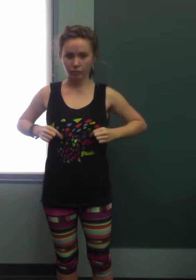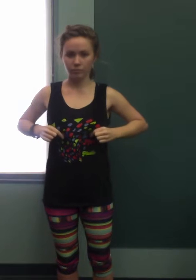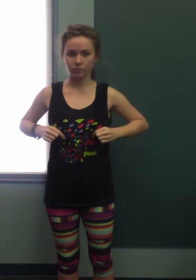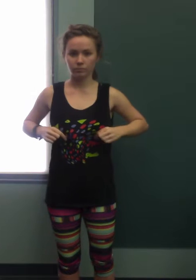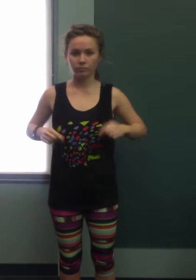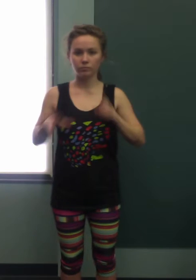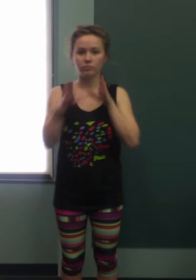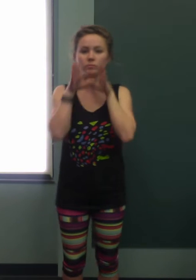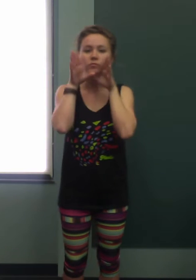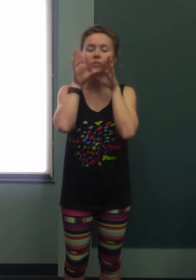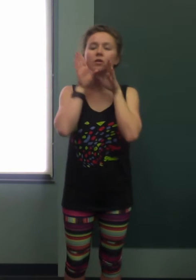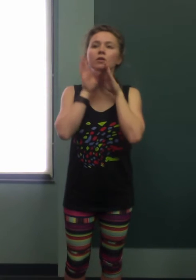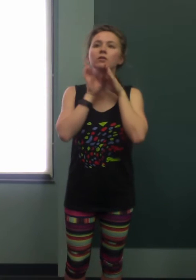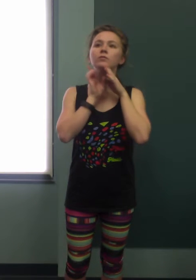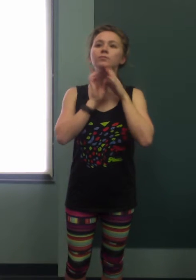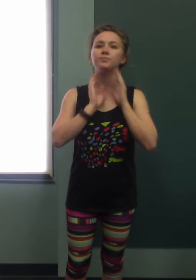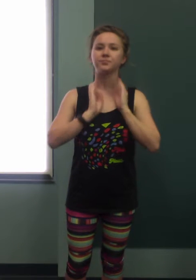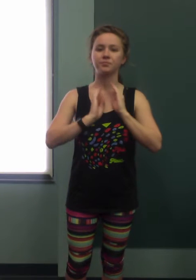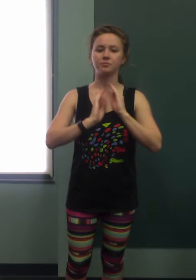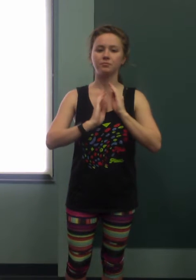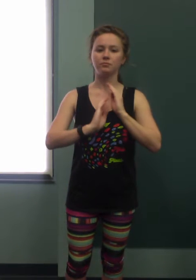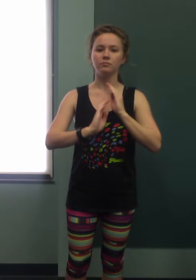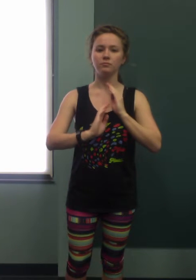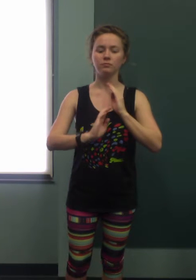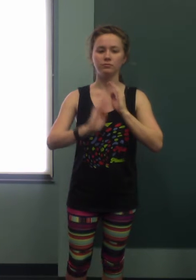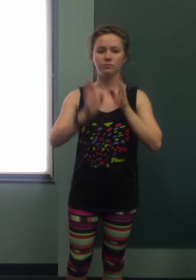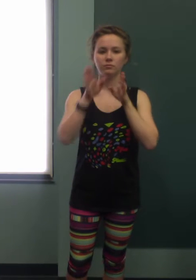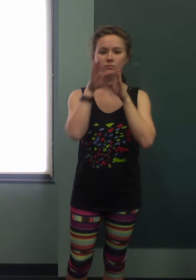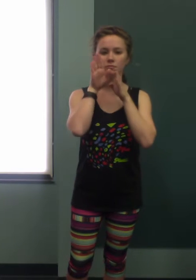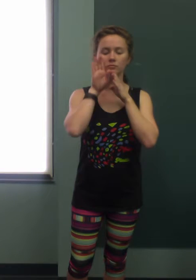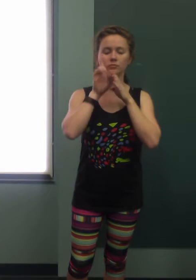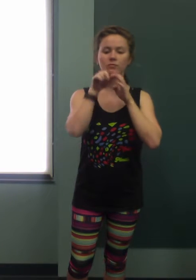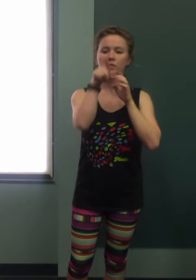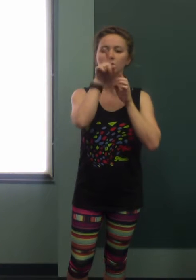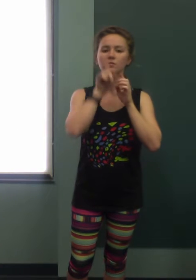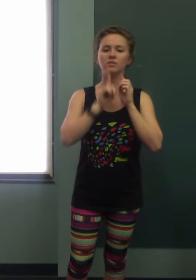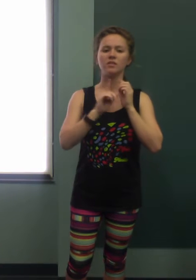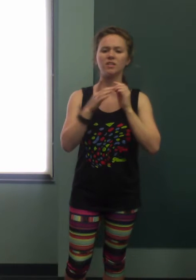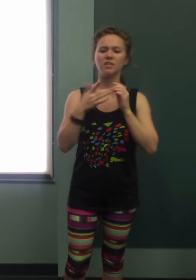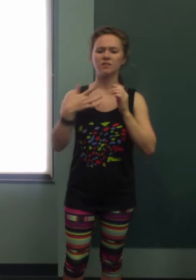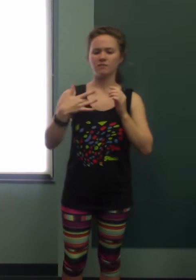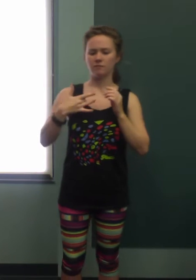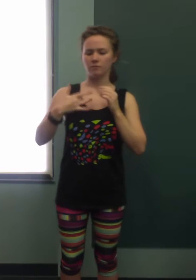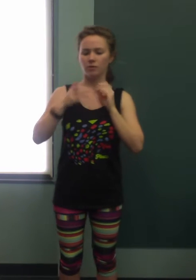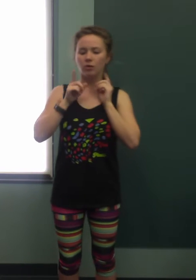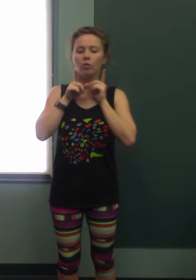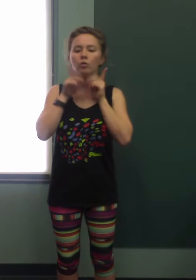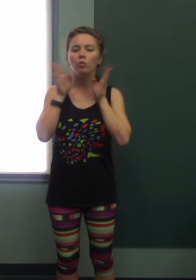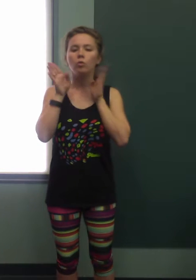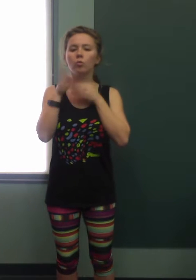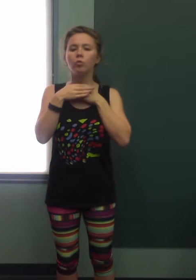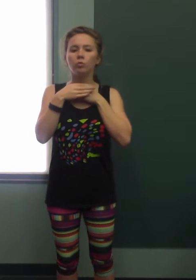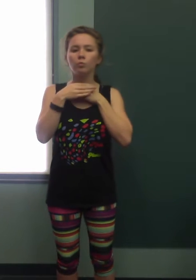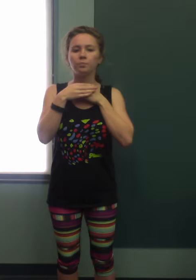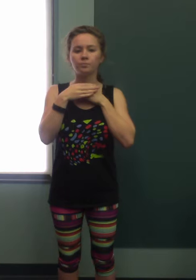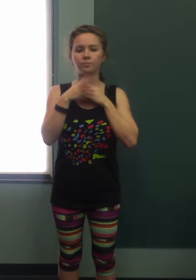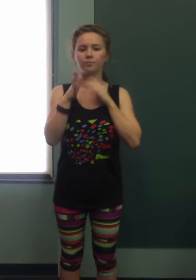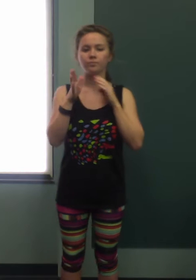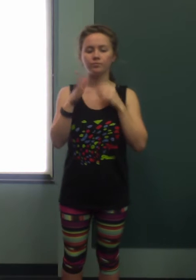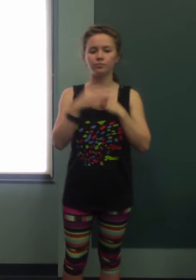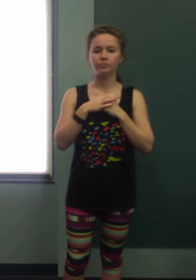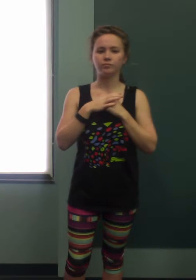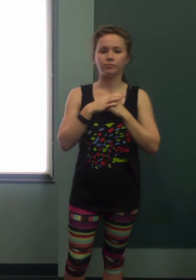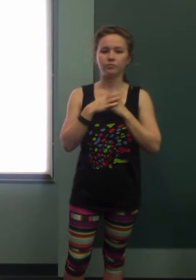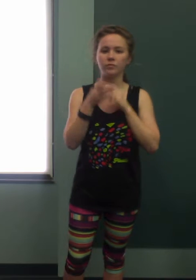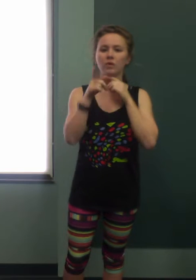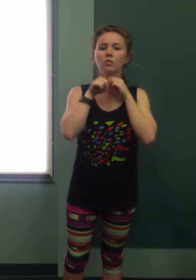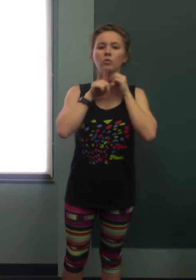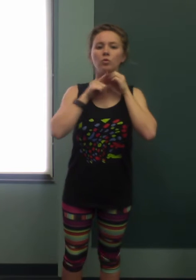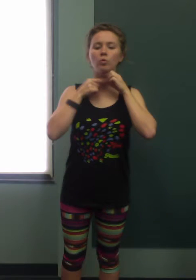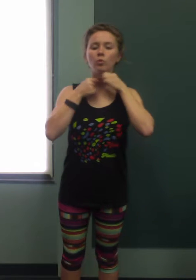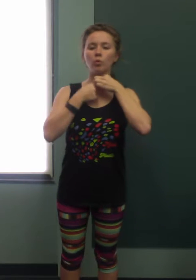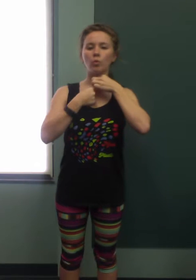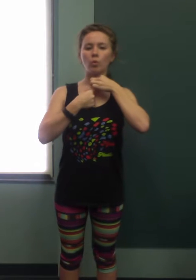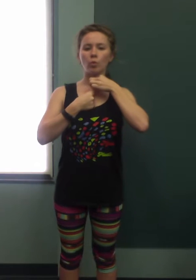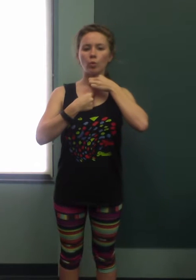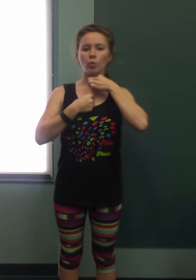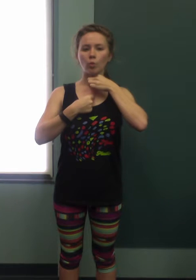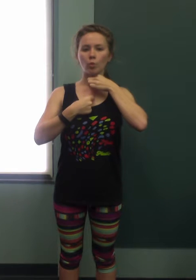actually feel that epiglottis moving as we slide that food down into our esophagus. We have control up here, but eventually